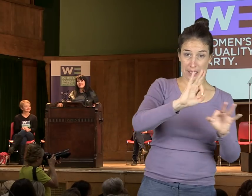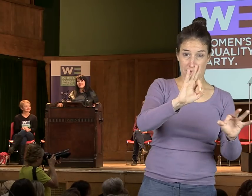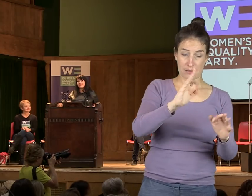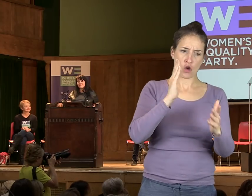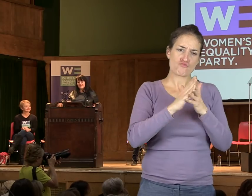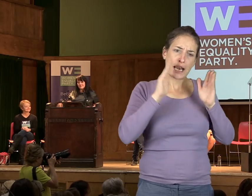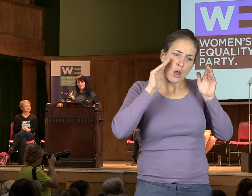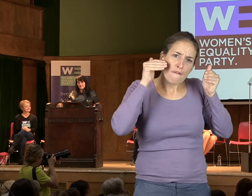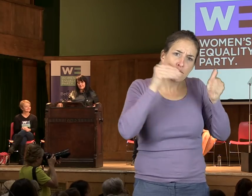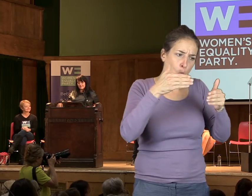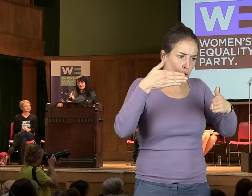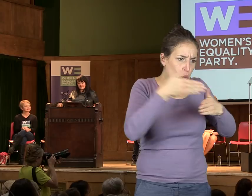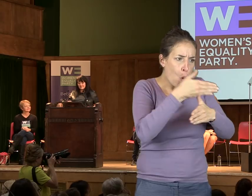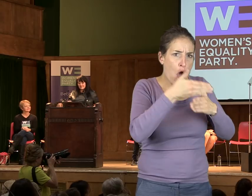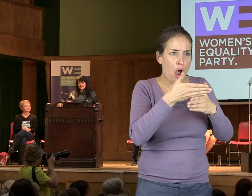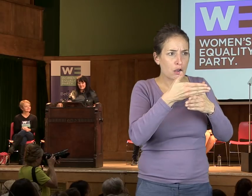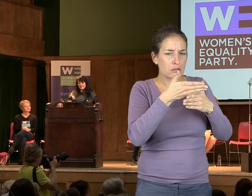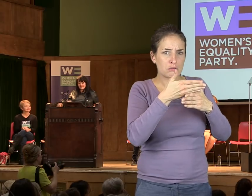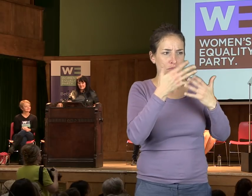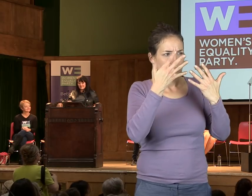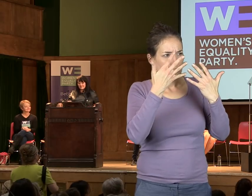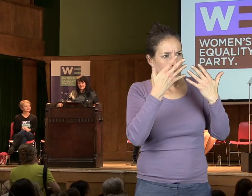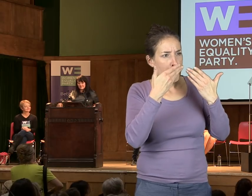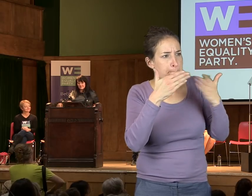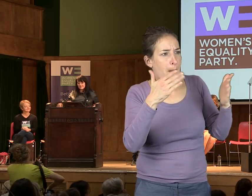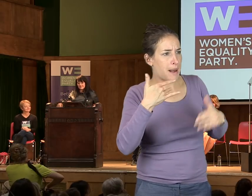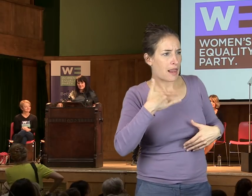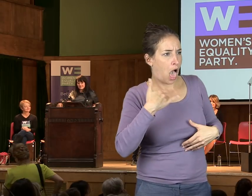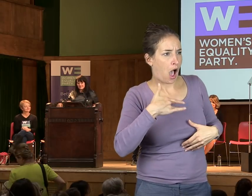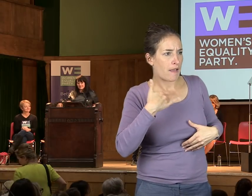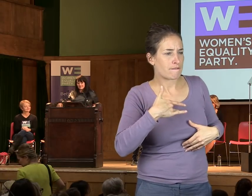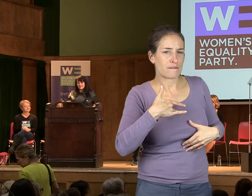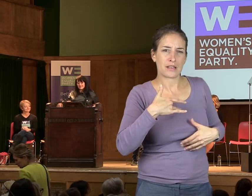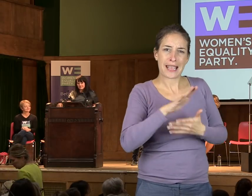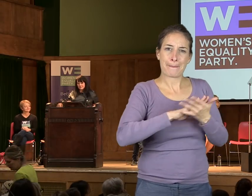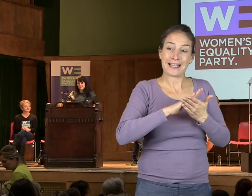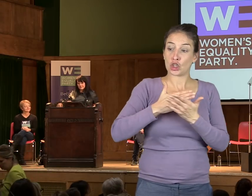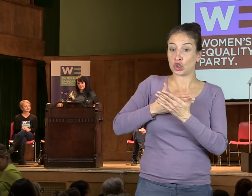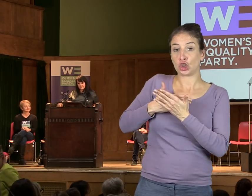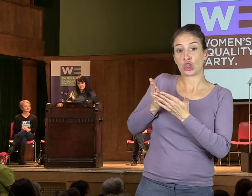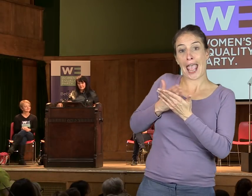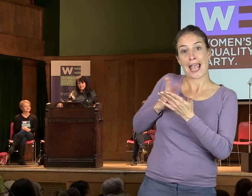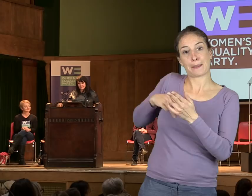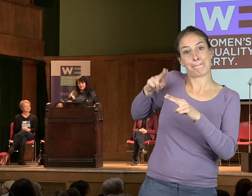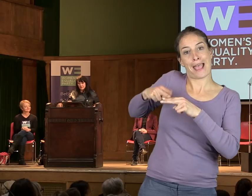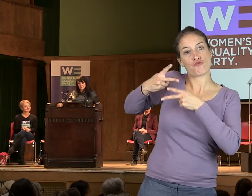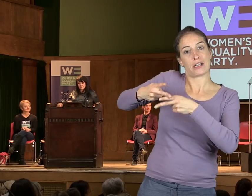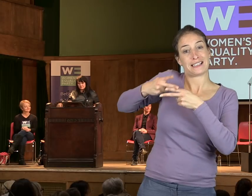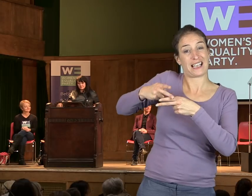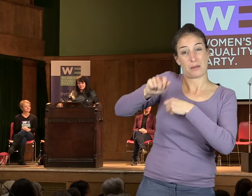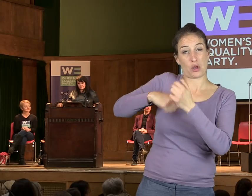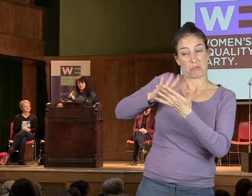and in public life, we have devalued shared caring. We has turned all that on its